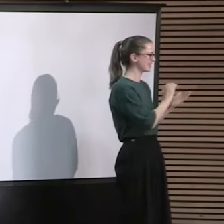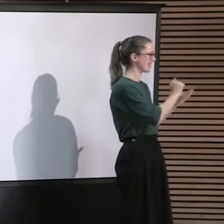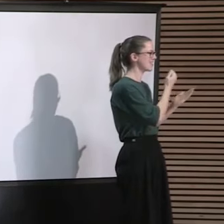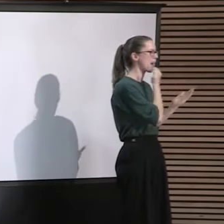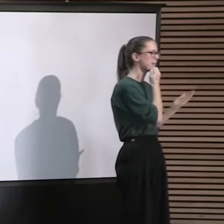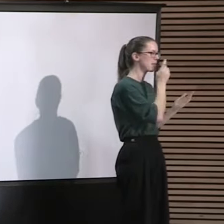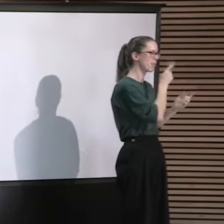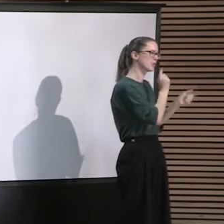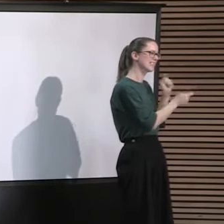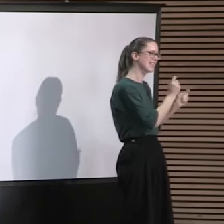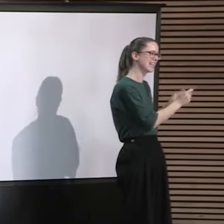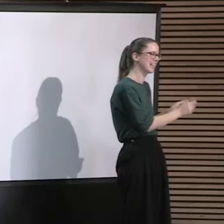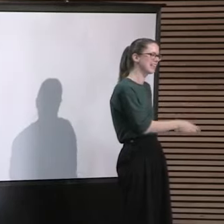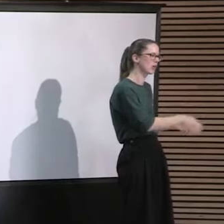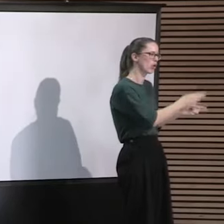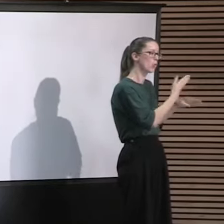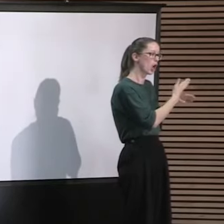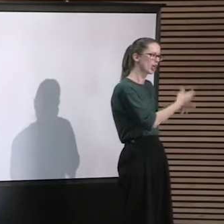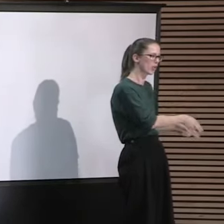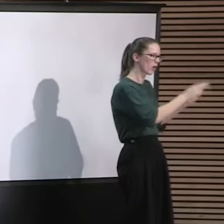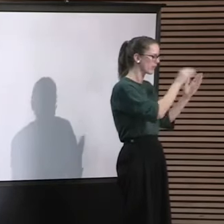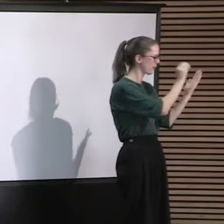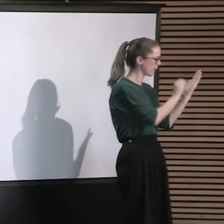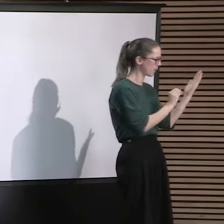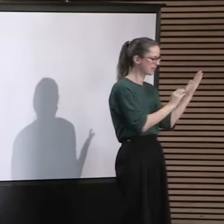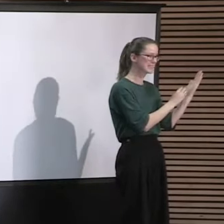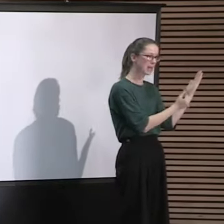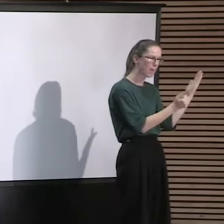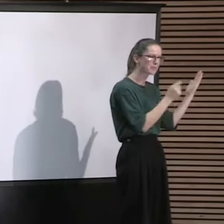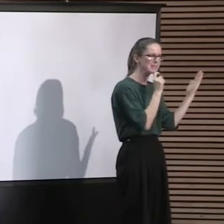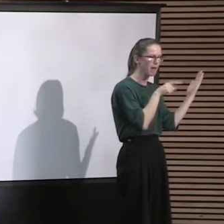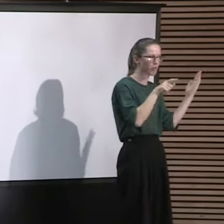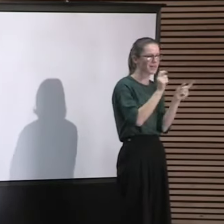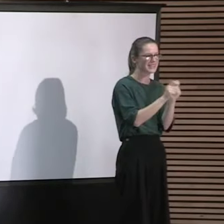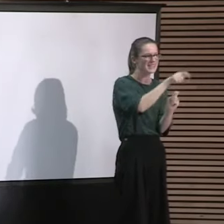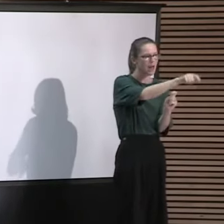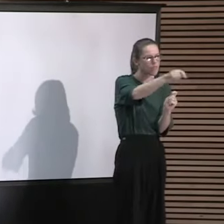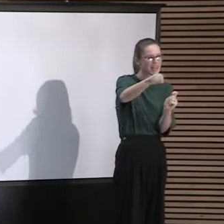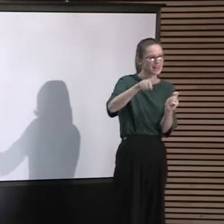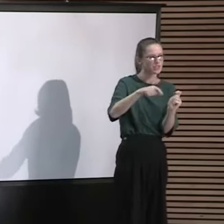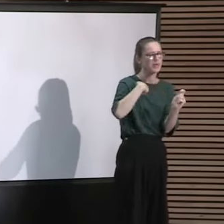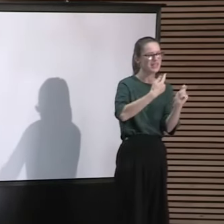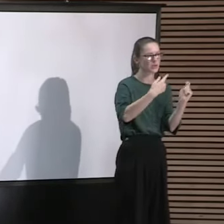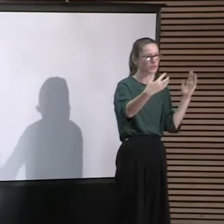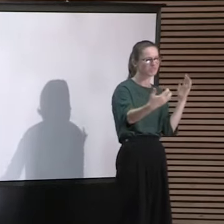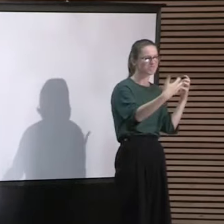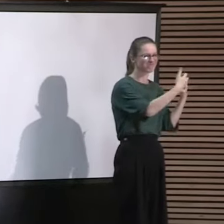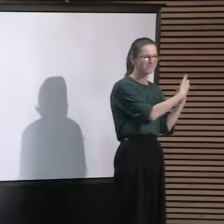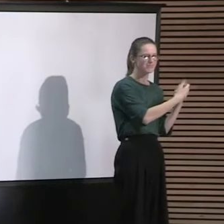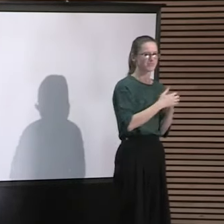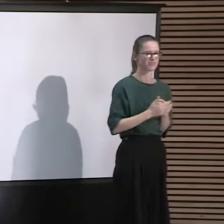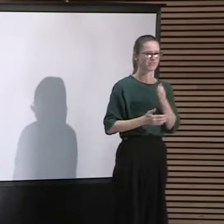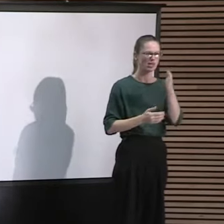them in the right column to be able to say that they were, to categorise the nature of their work. But you also said there'd been